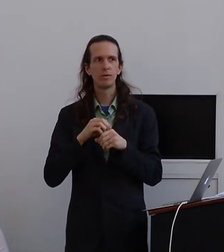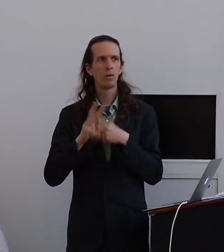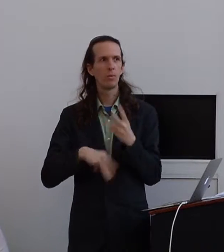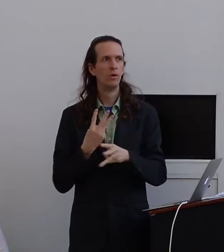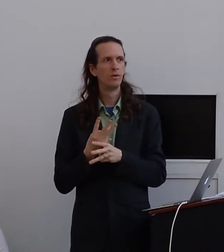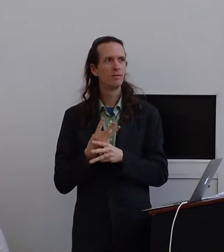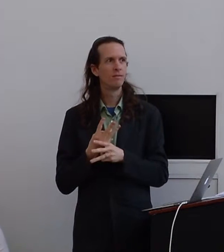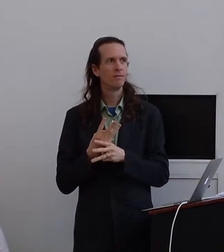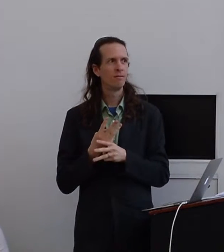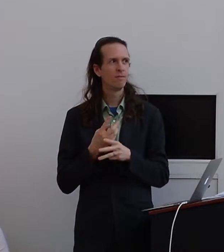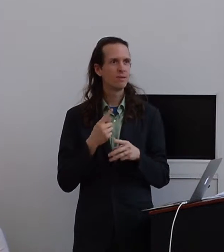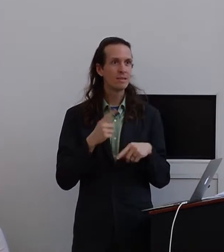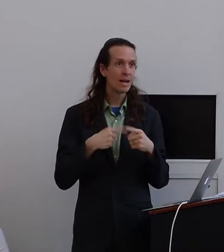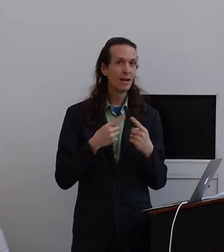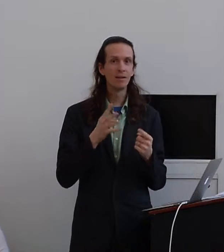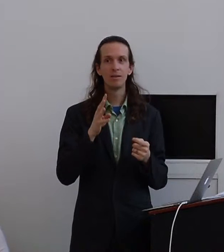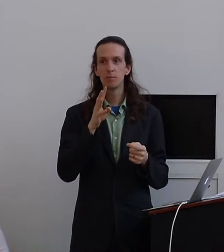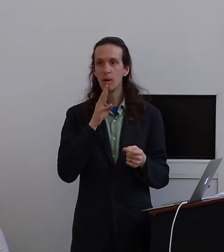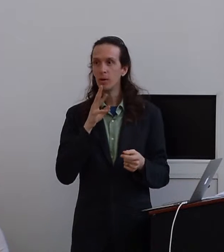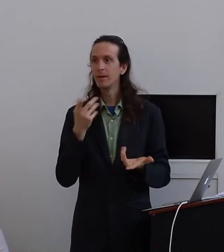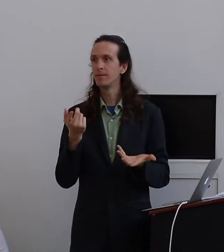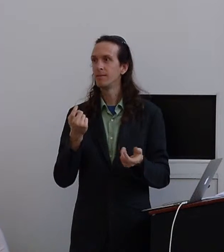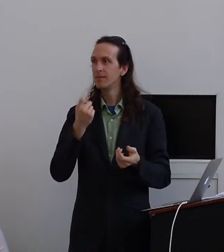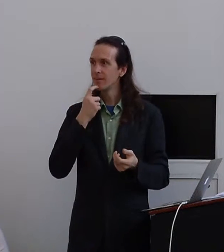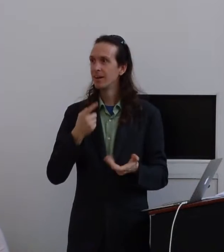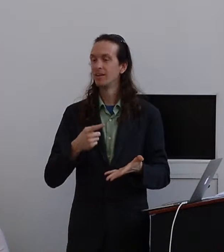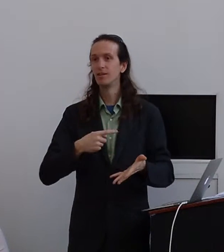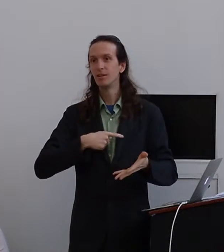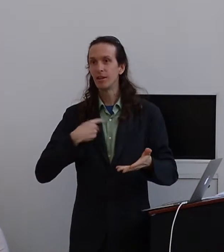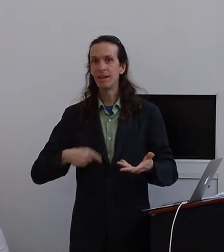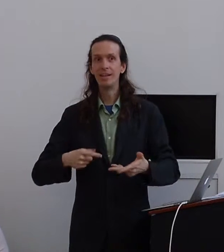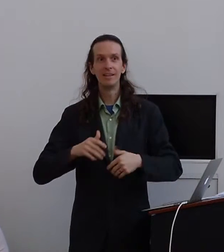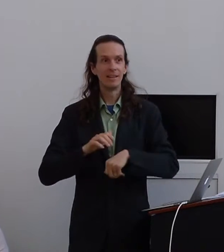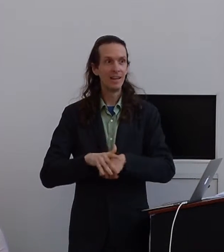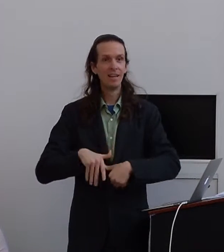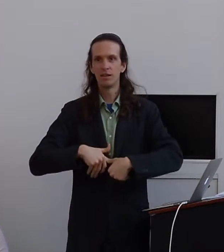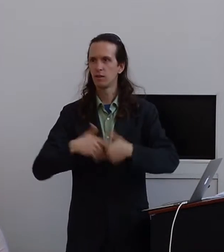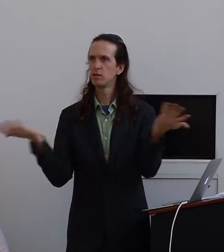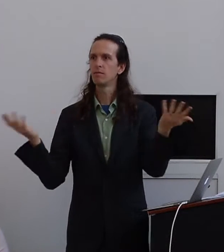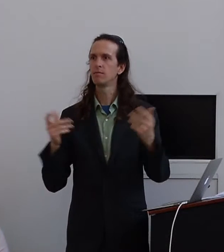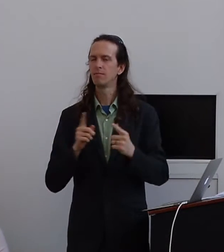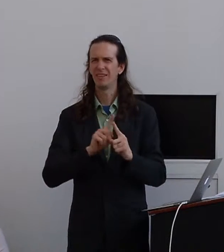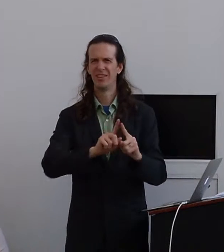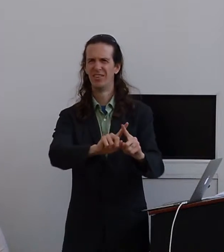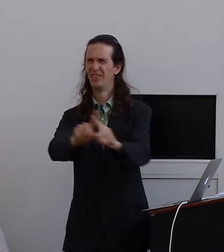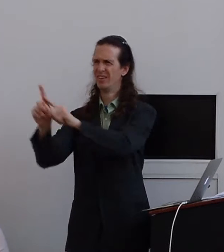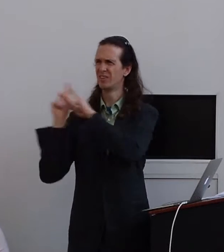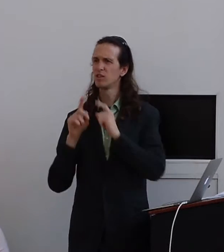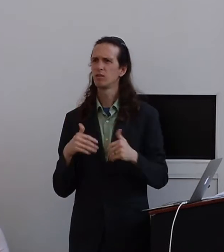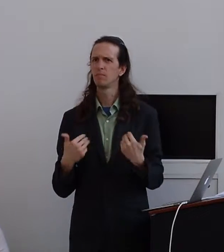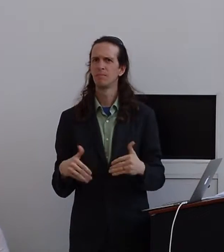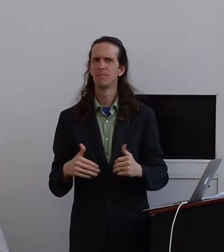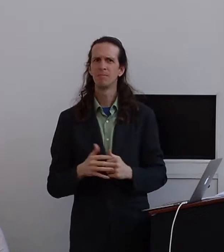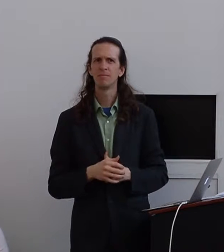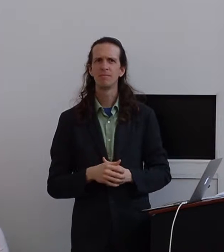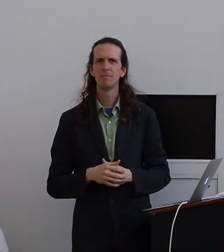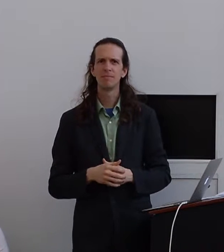whether that be spoken or signed, English, Chinese, or Finnish. When infants are born, they experience